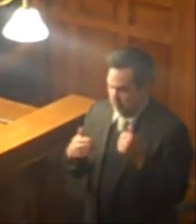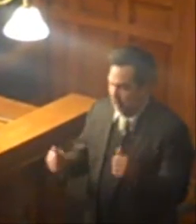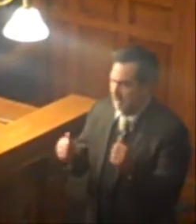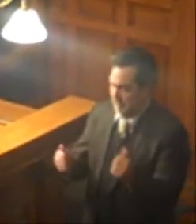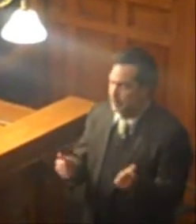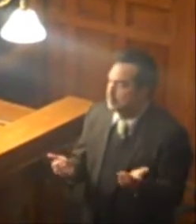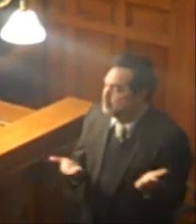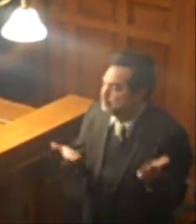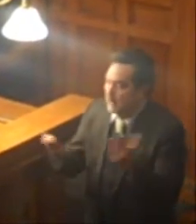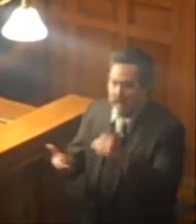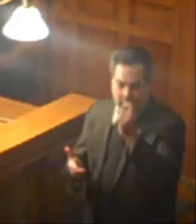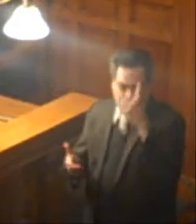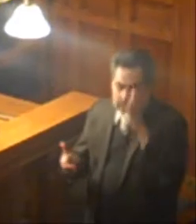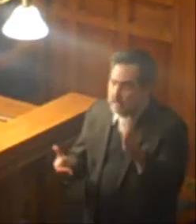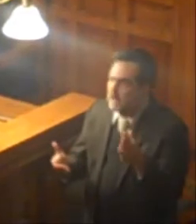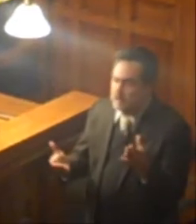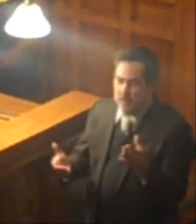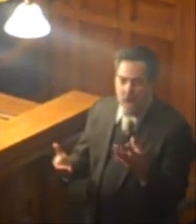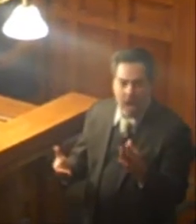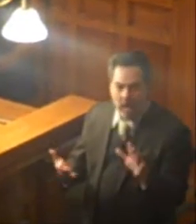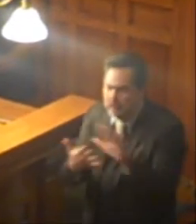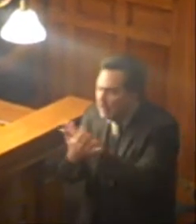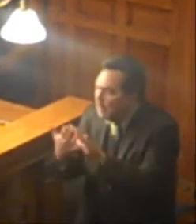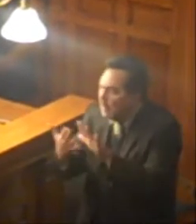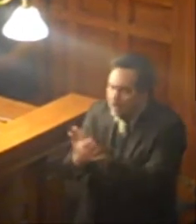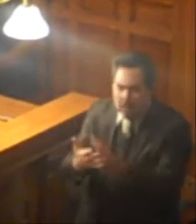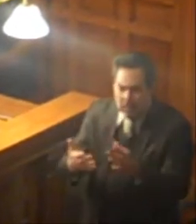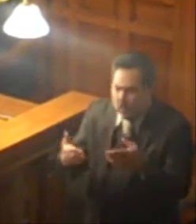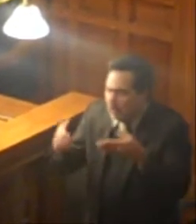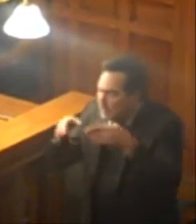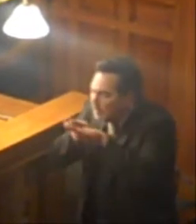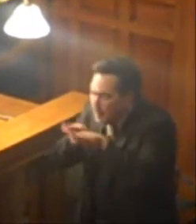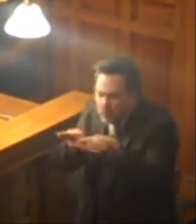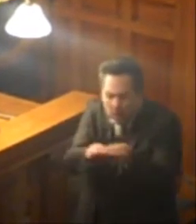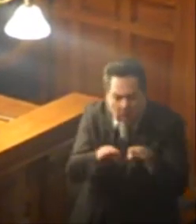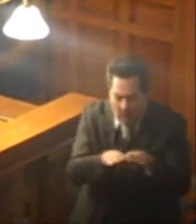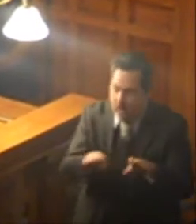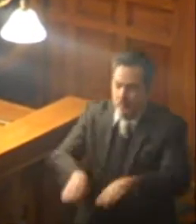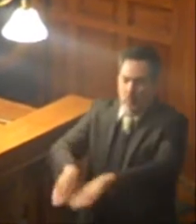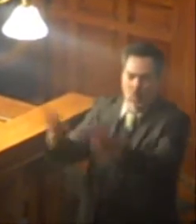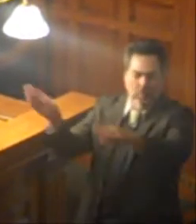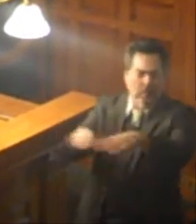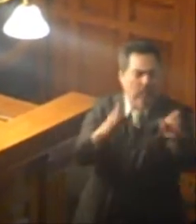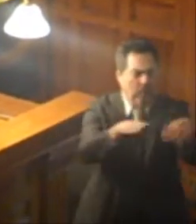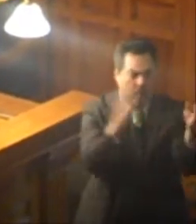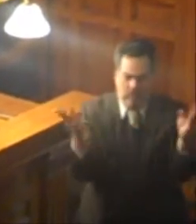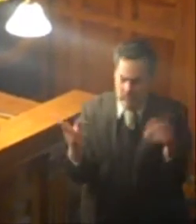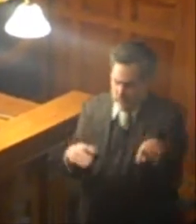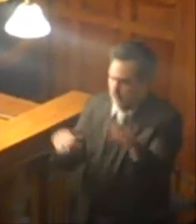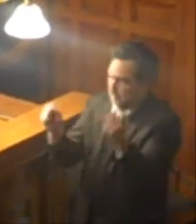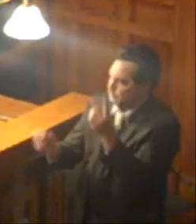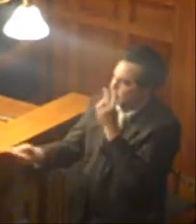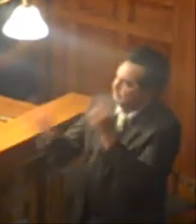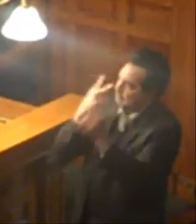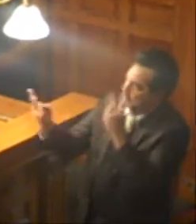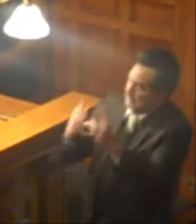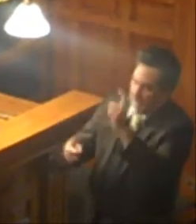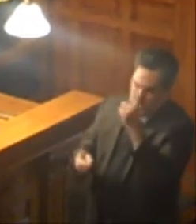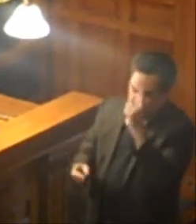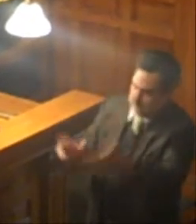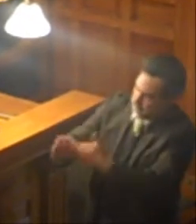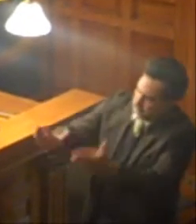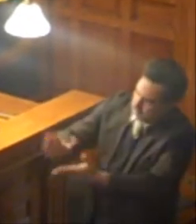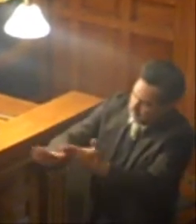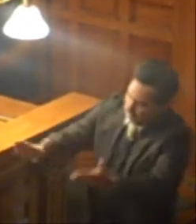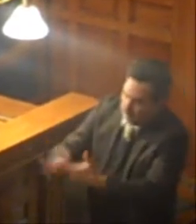and make it more open and accountable to you, the people. My heartfelt thanks to each of you that voted for me. I will make you